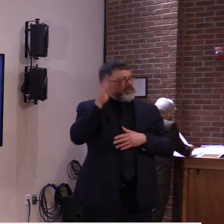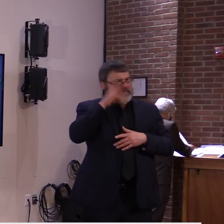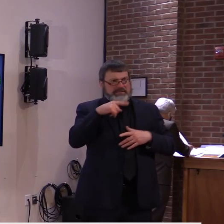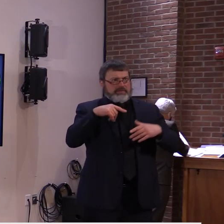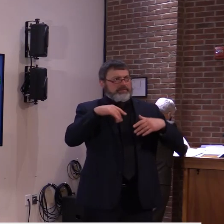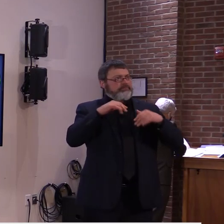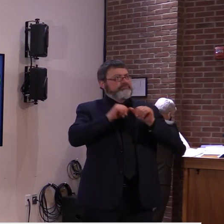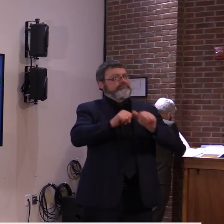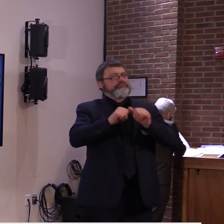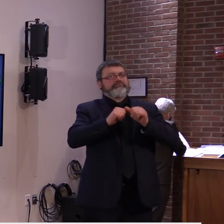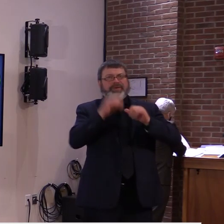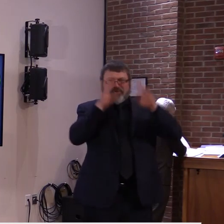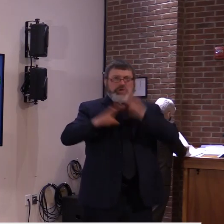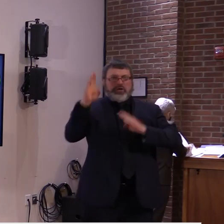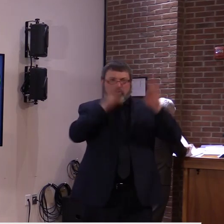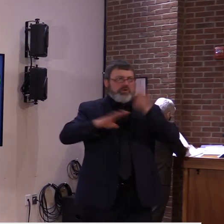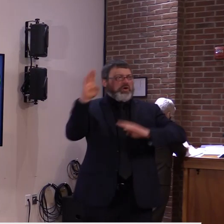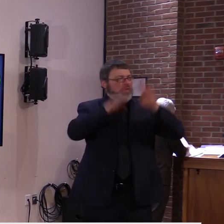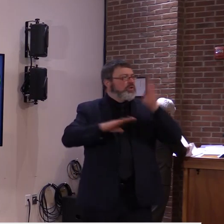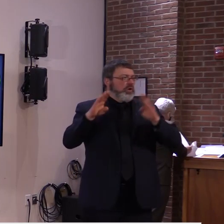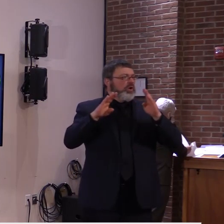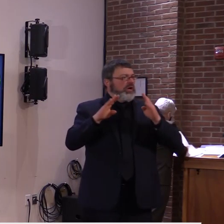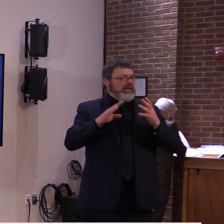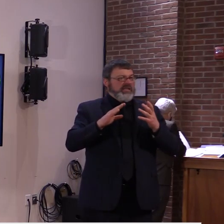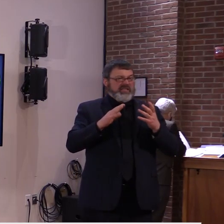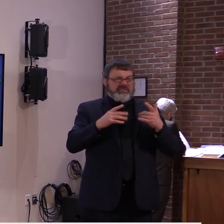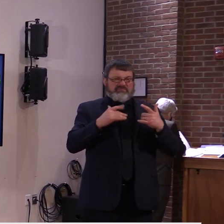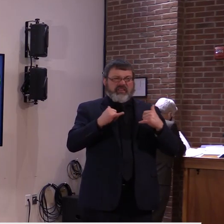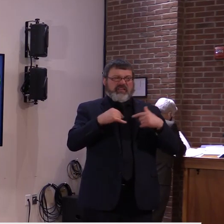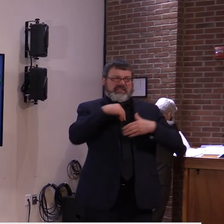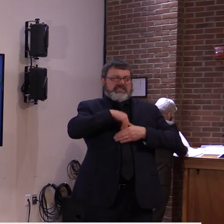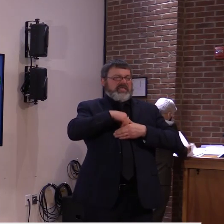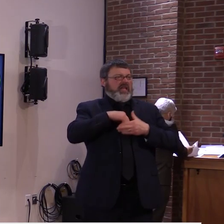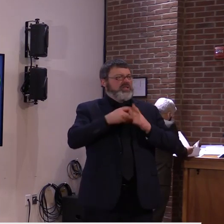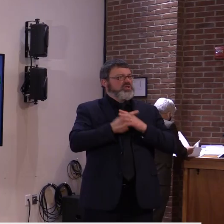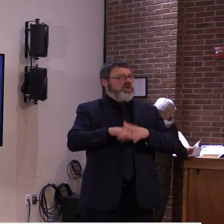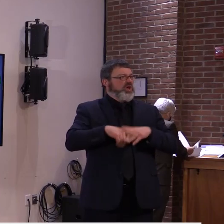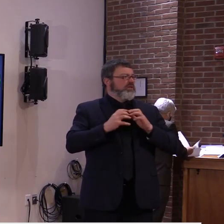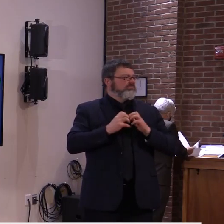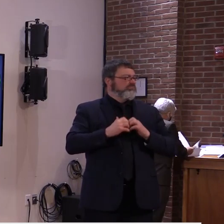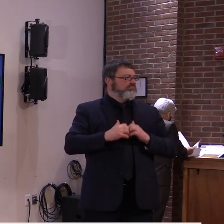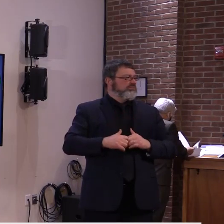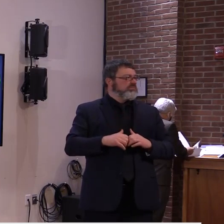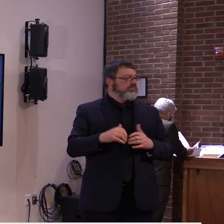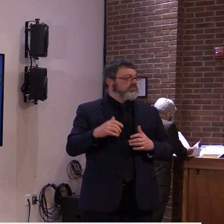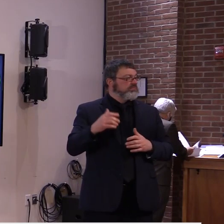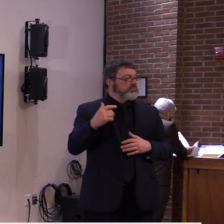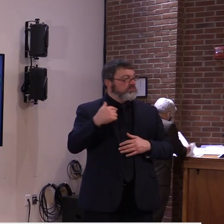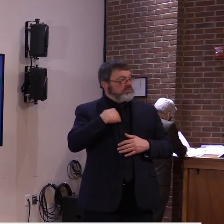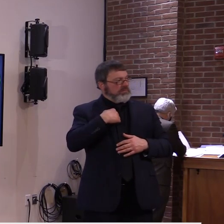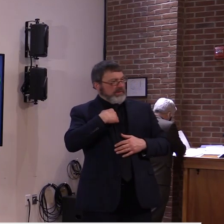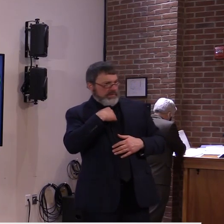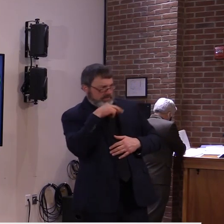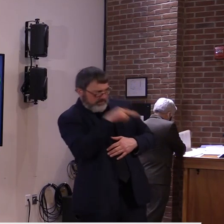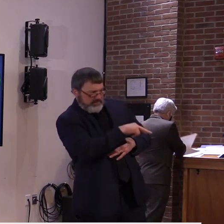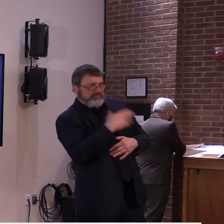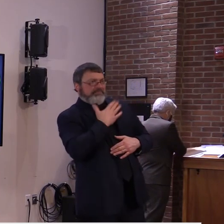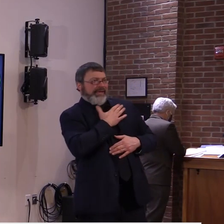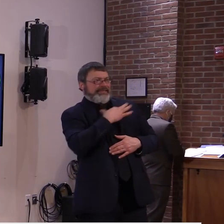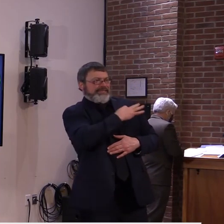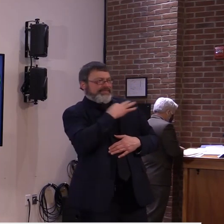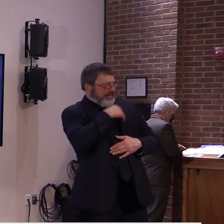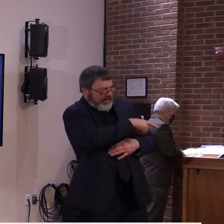see the stress in my own staff who are working so hard and care so much about protecting Vermonters that